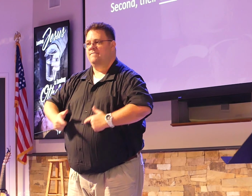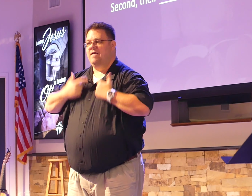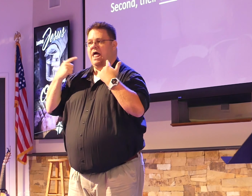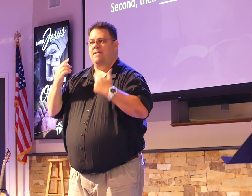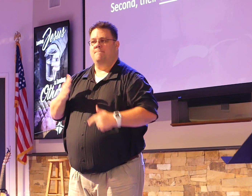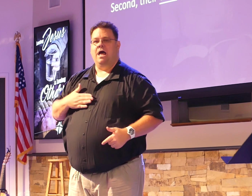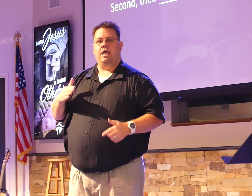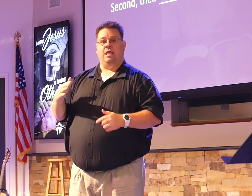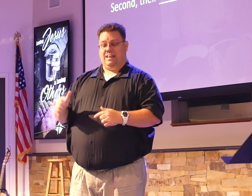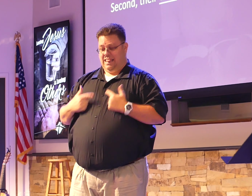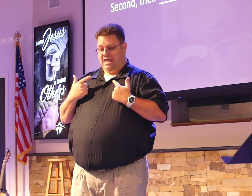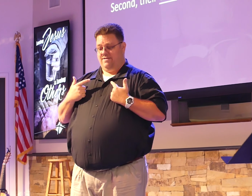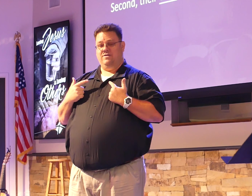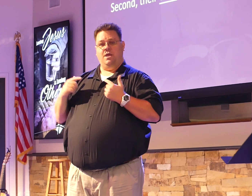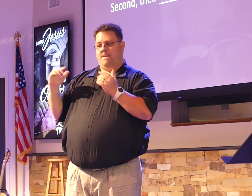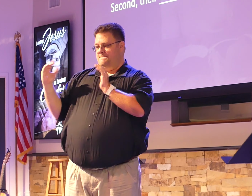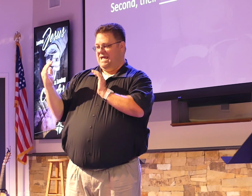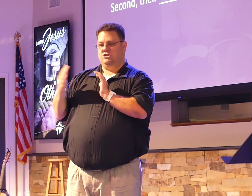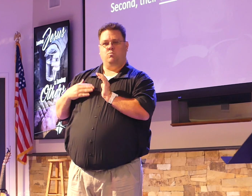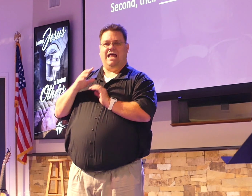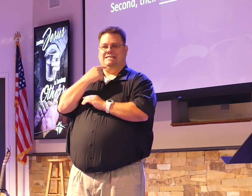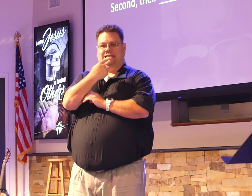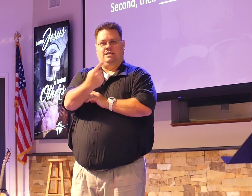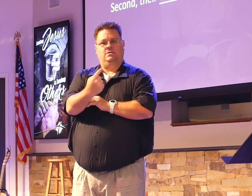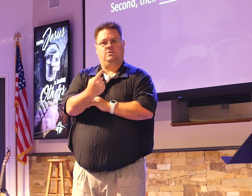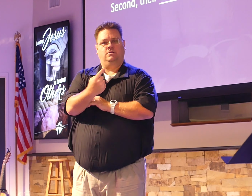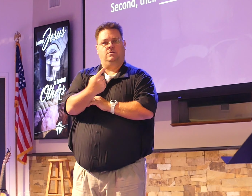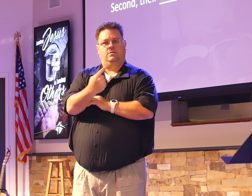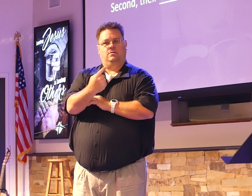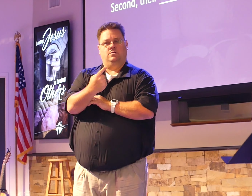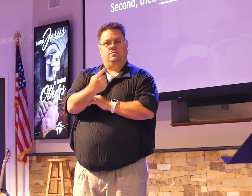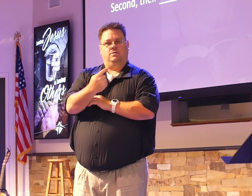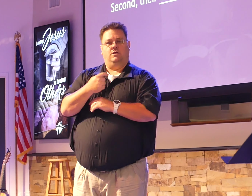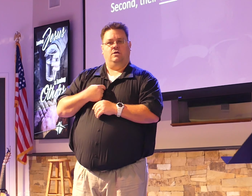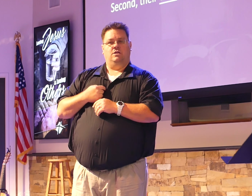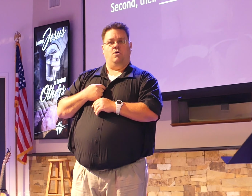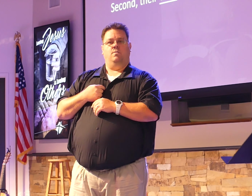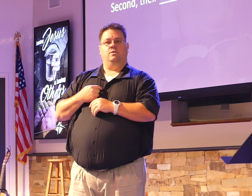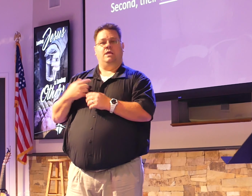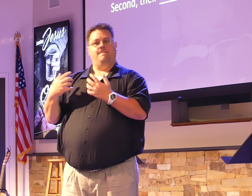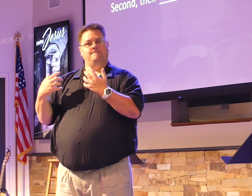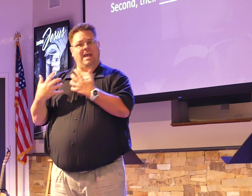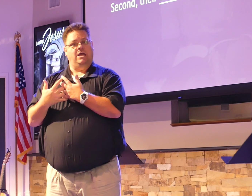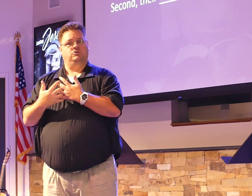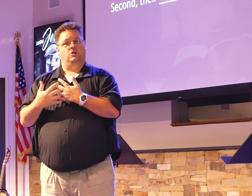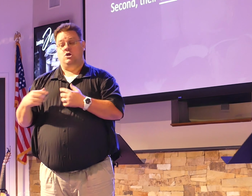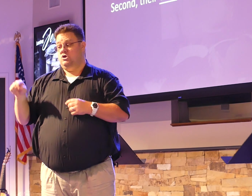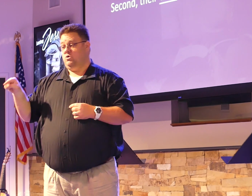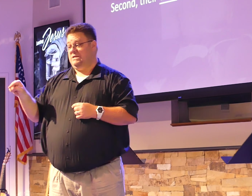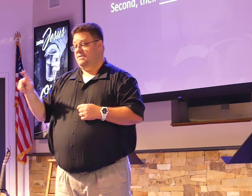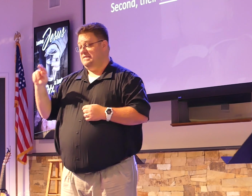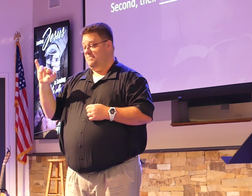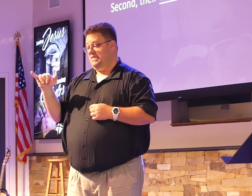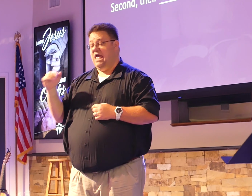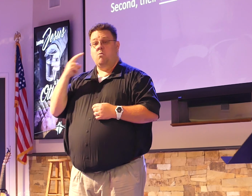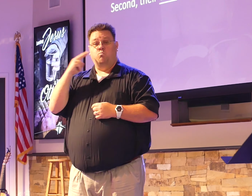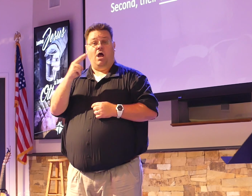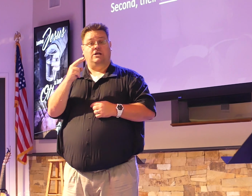my talk. Timothy had watched Paul day in and day out. They had traveled